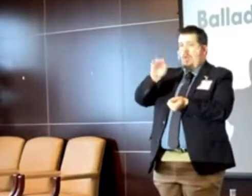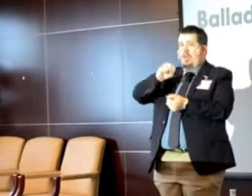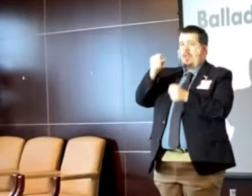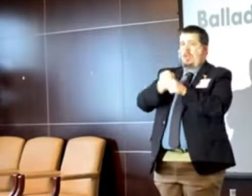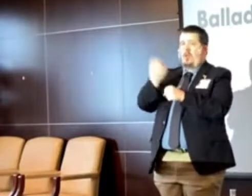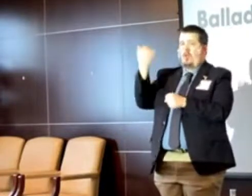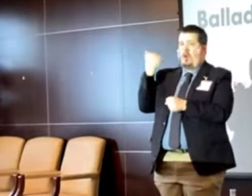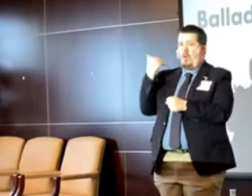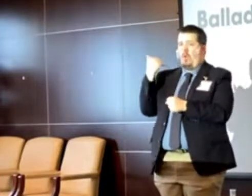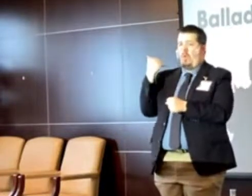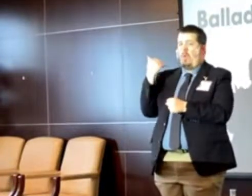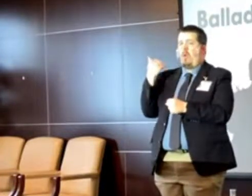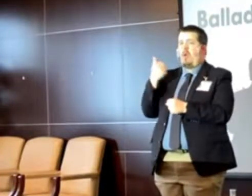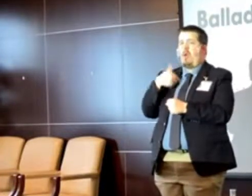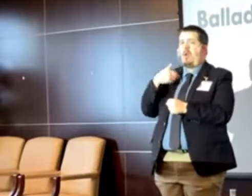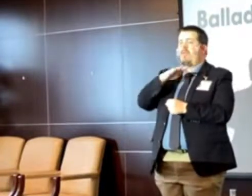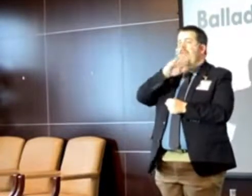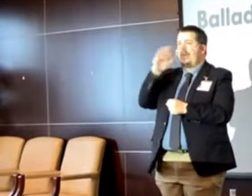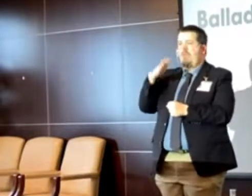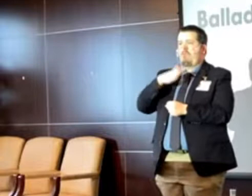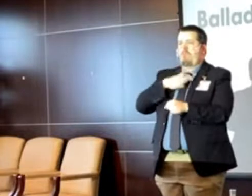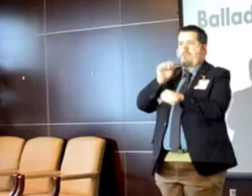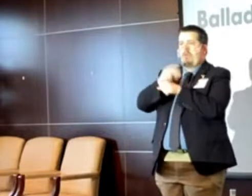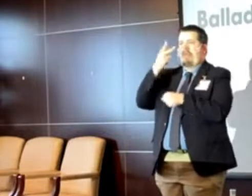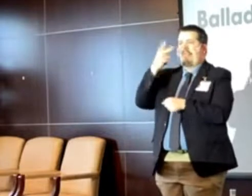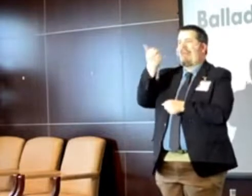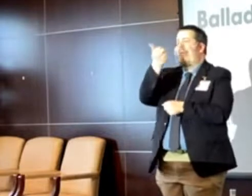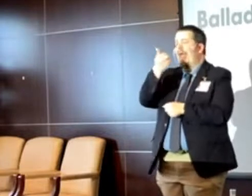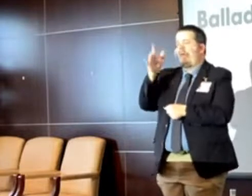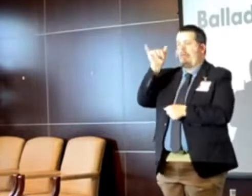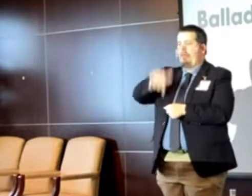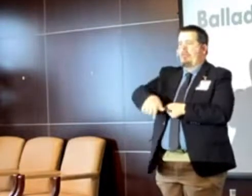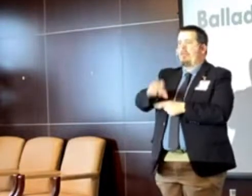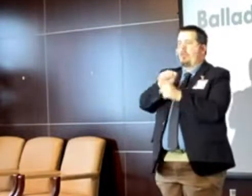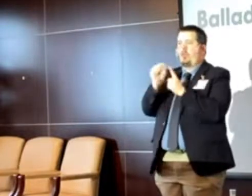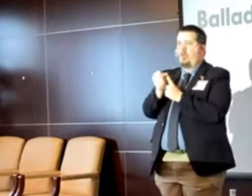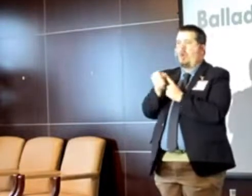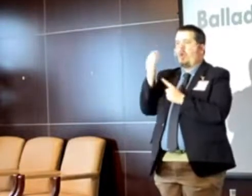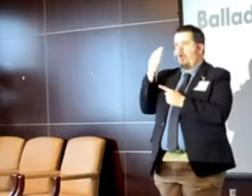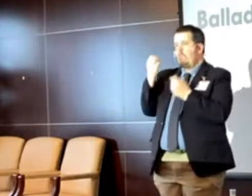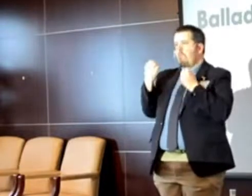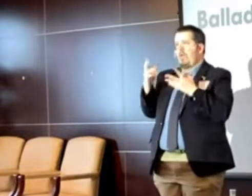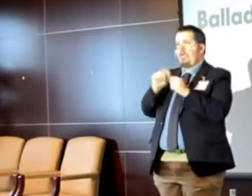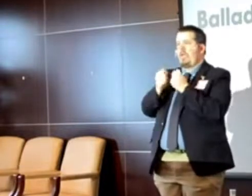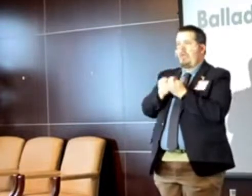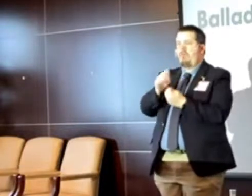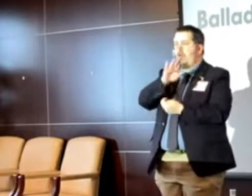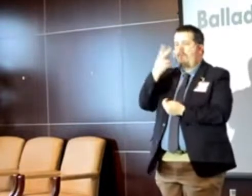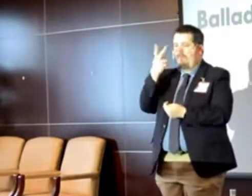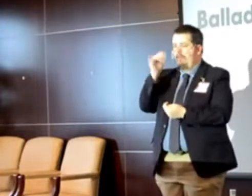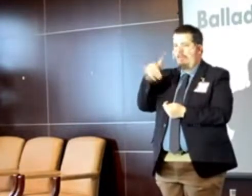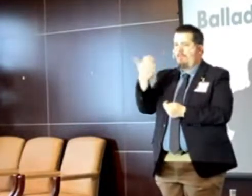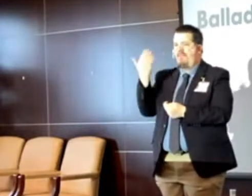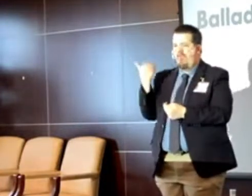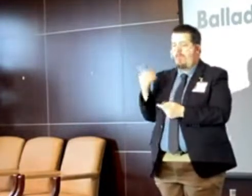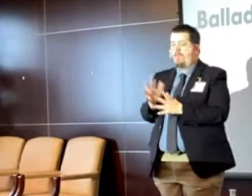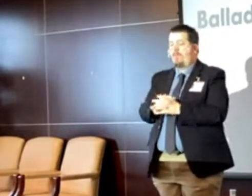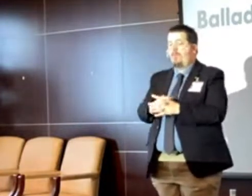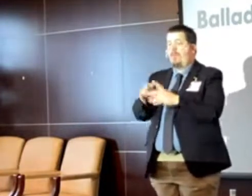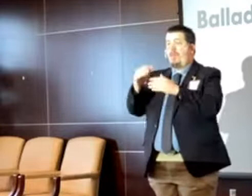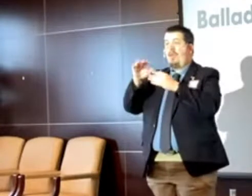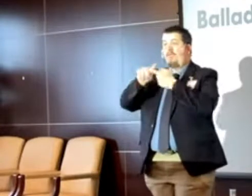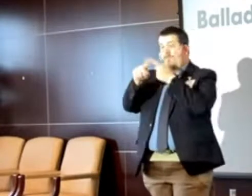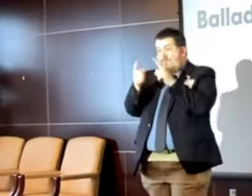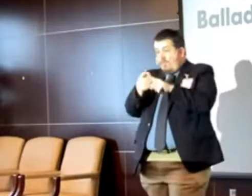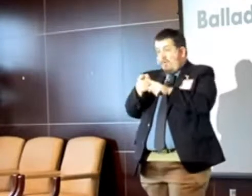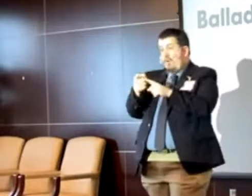ago and have never in my career seen anything like this. And I know that many of our team members have not either. As our friend